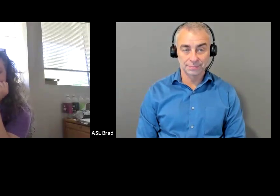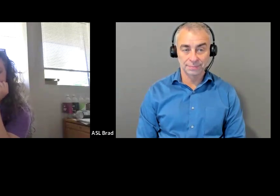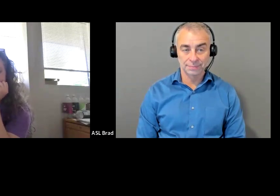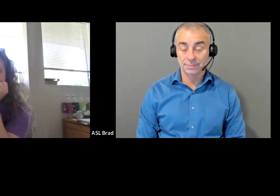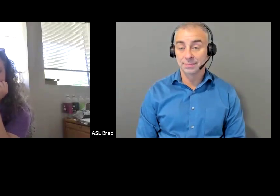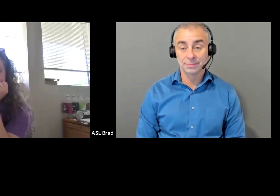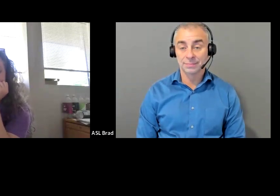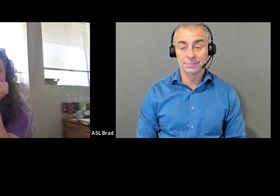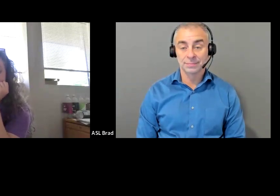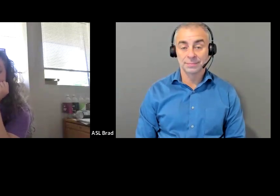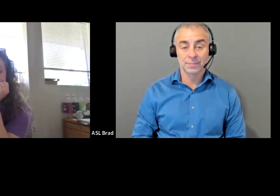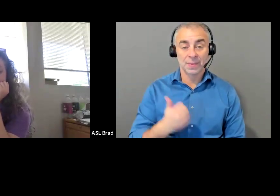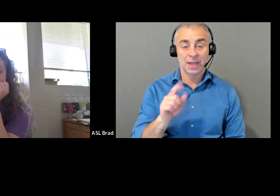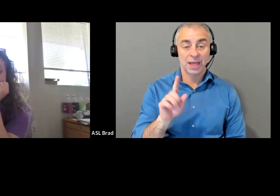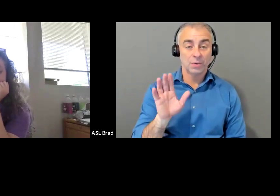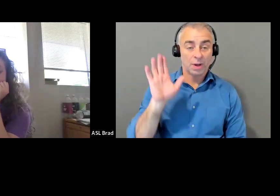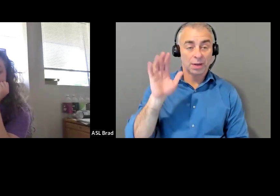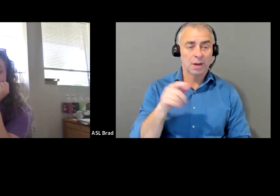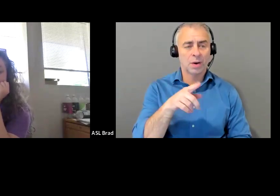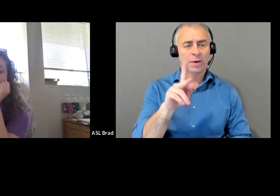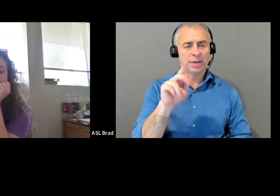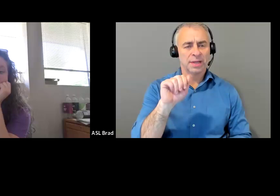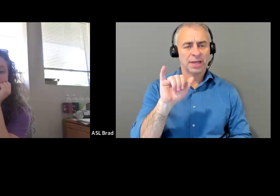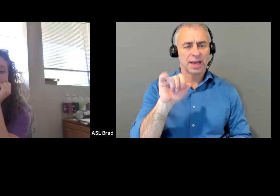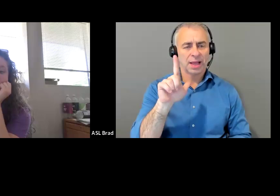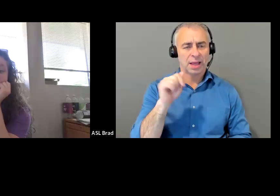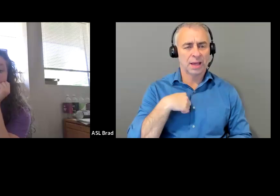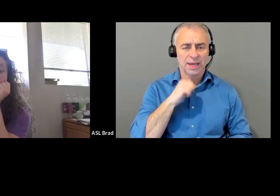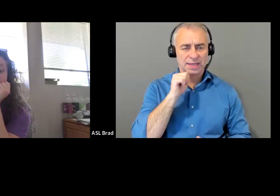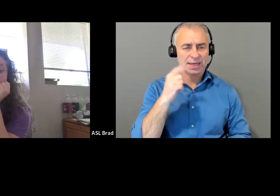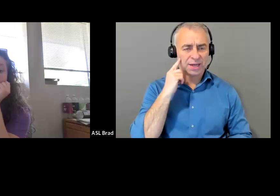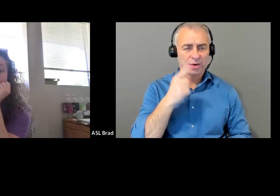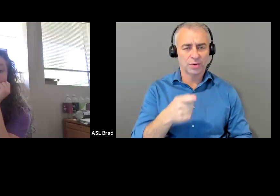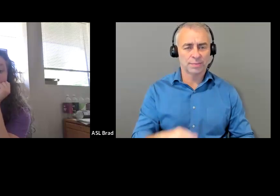All right, is anyone offering any? Oh, Kayla, I don't hear you.